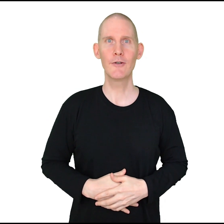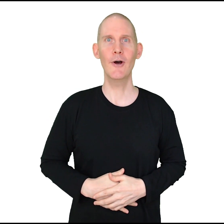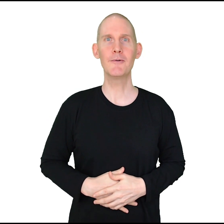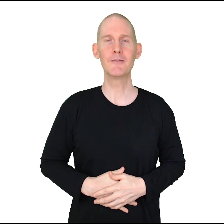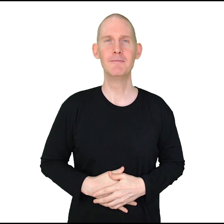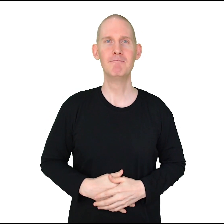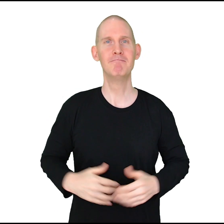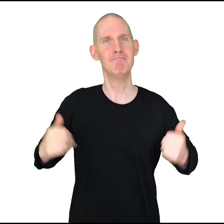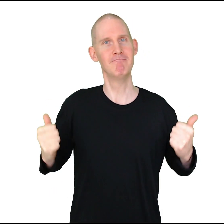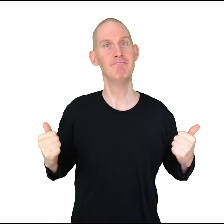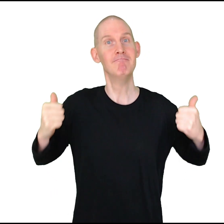coat.